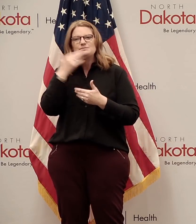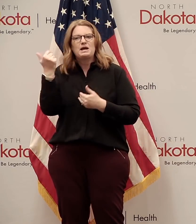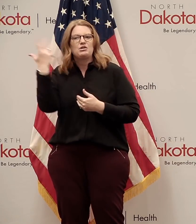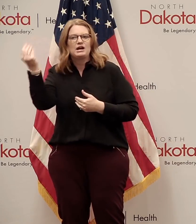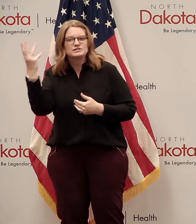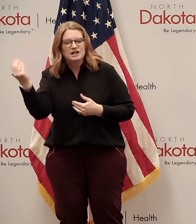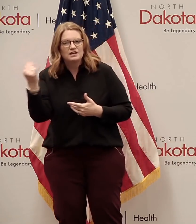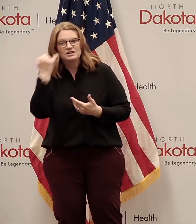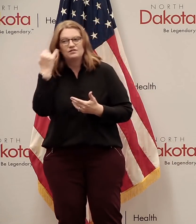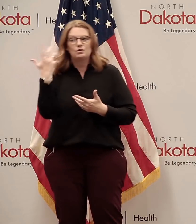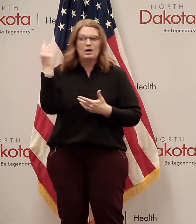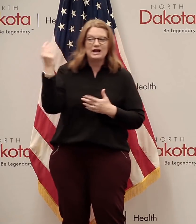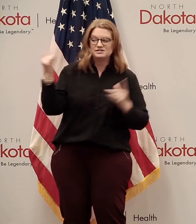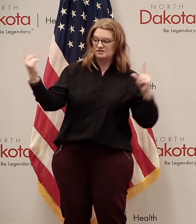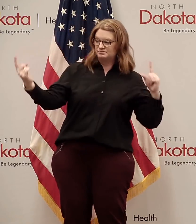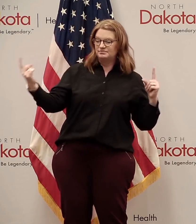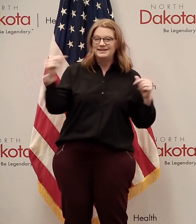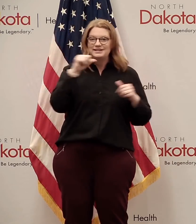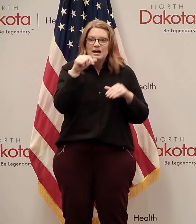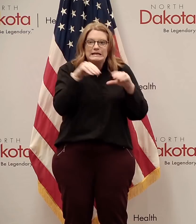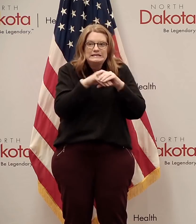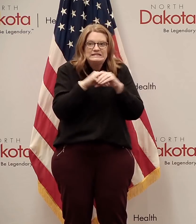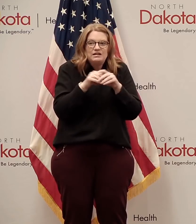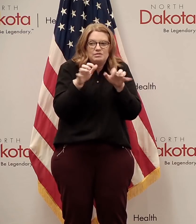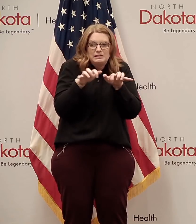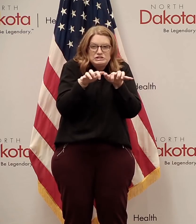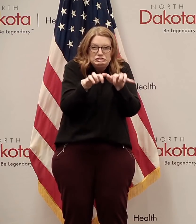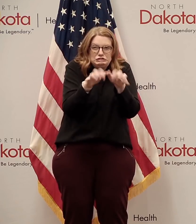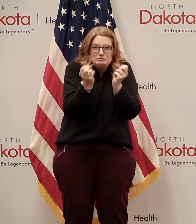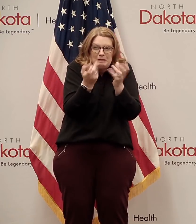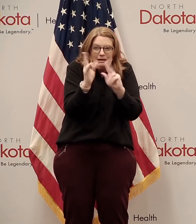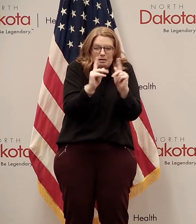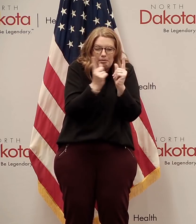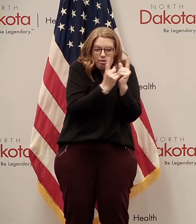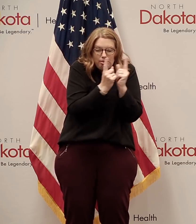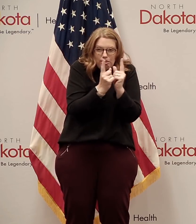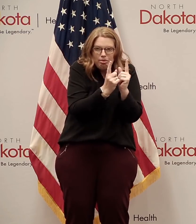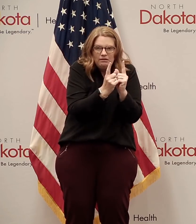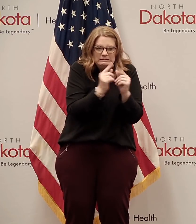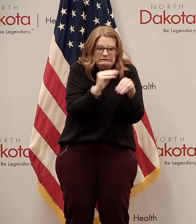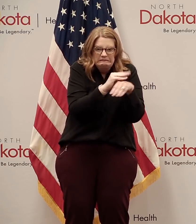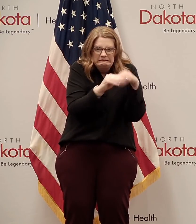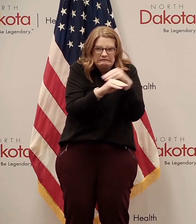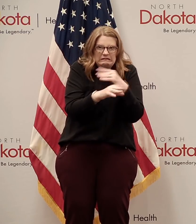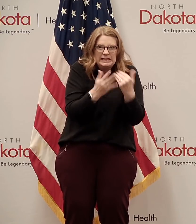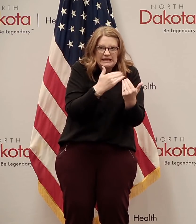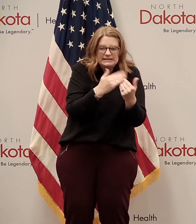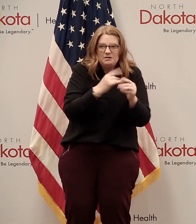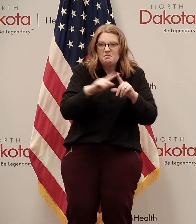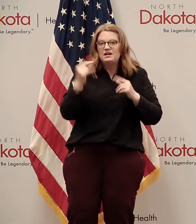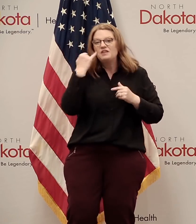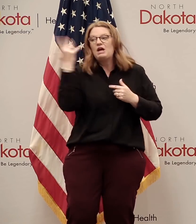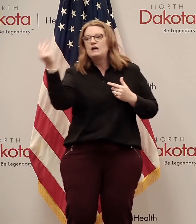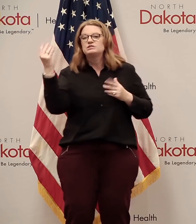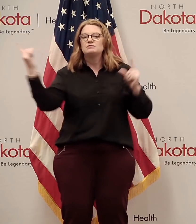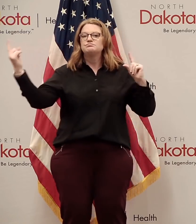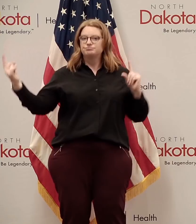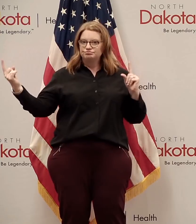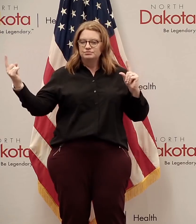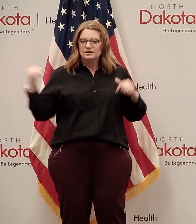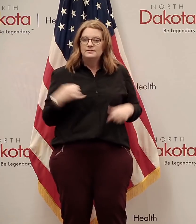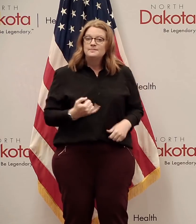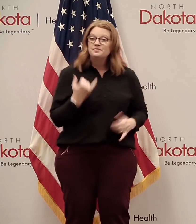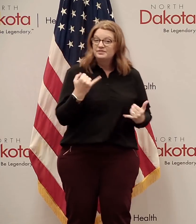stay outdoors, avoid crowded indoor spaces, you lower the chance. So you can do your part in helping slow the spread by making sure that